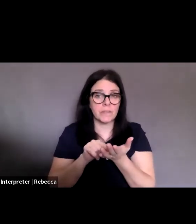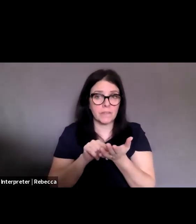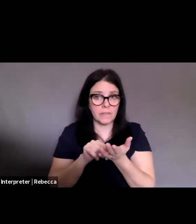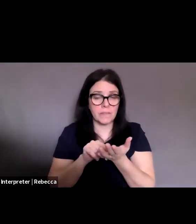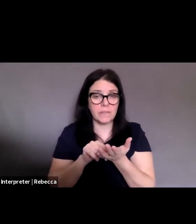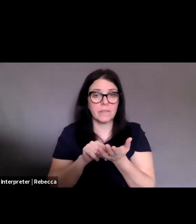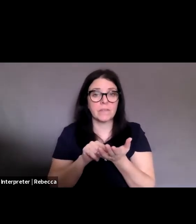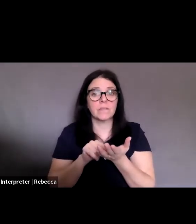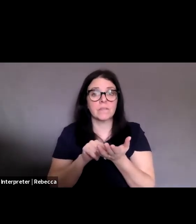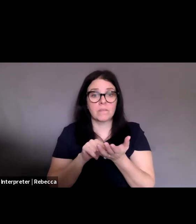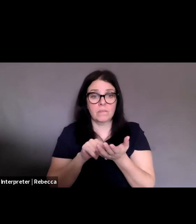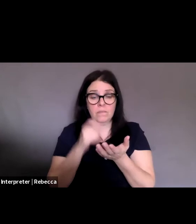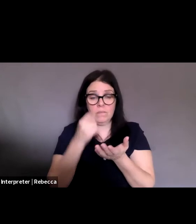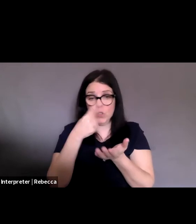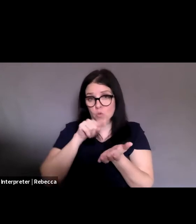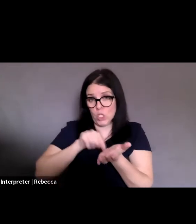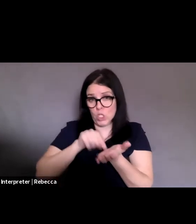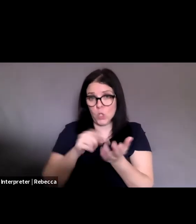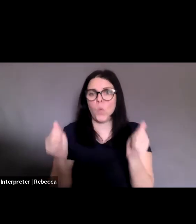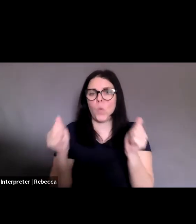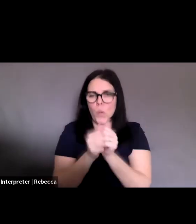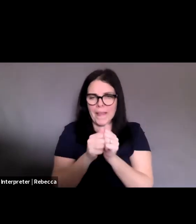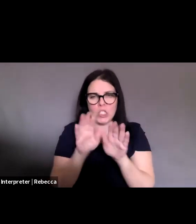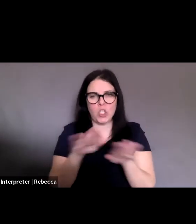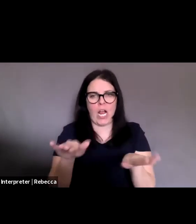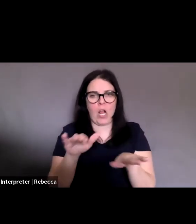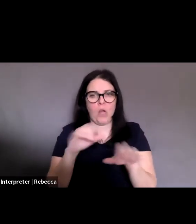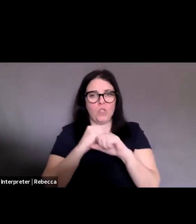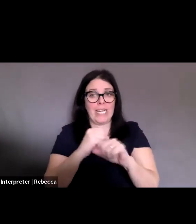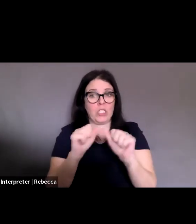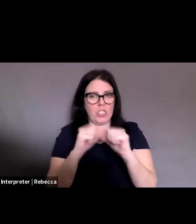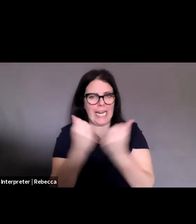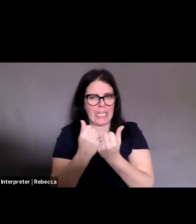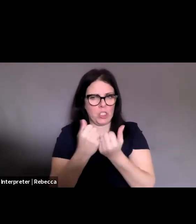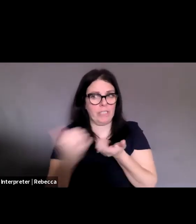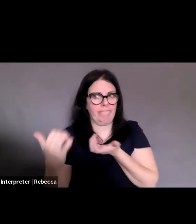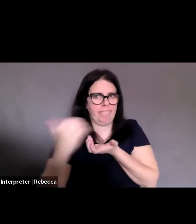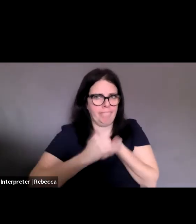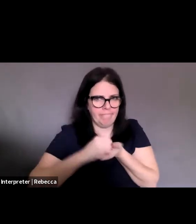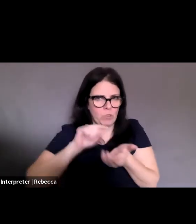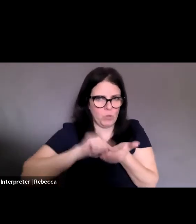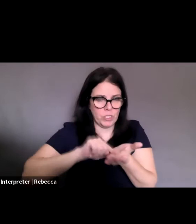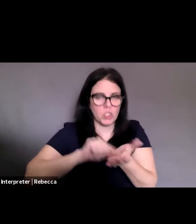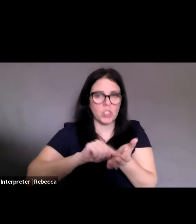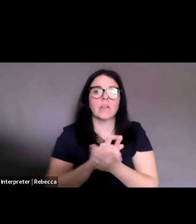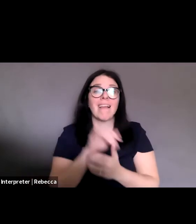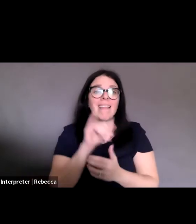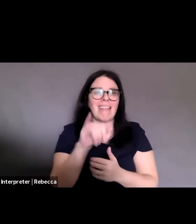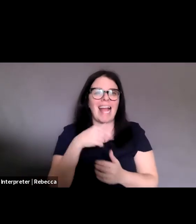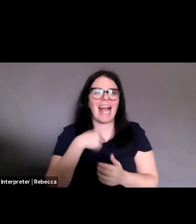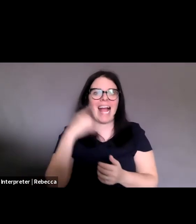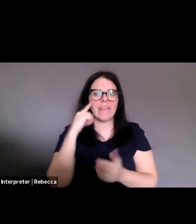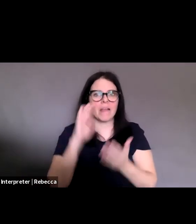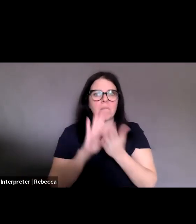protection agencies probably helped to increase the popularity of this